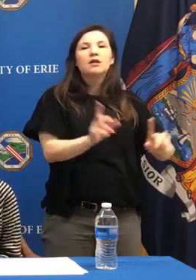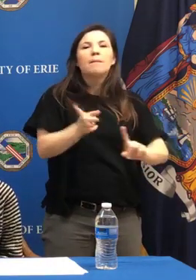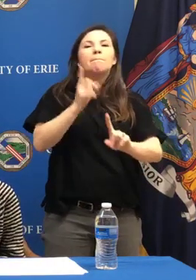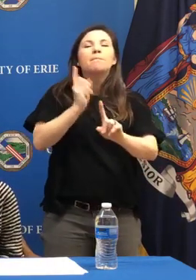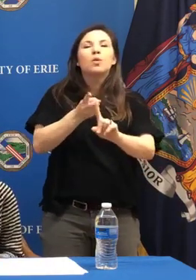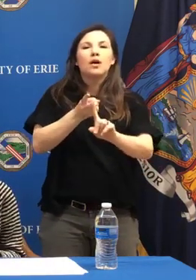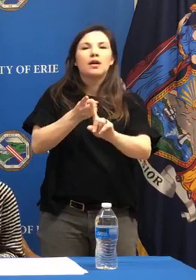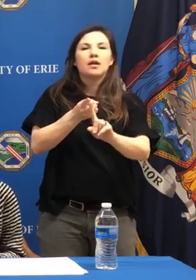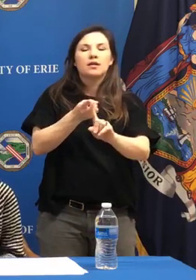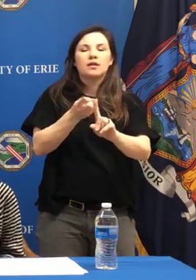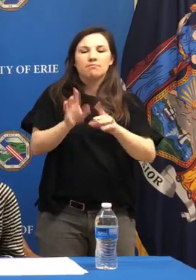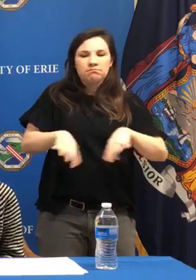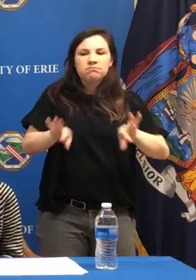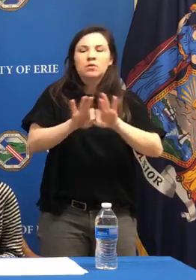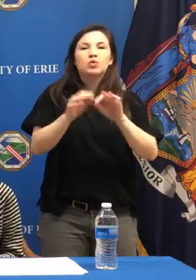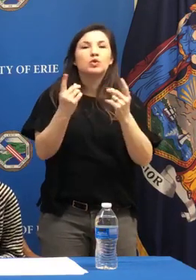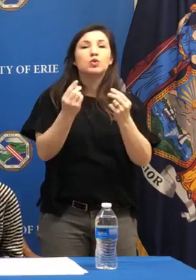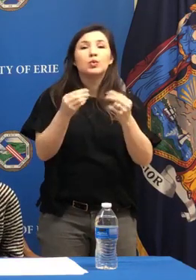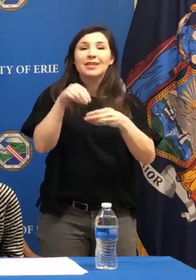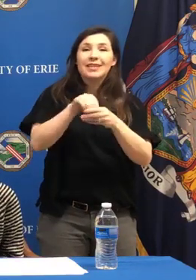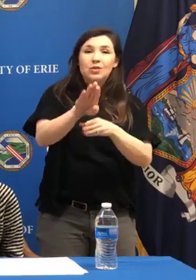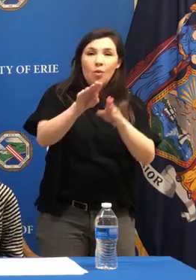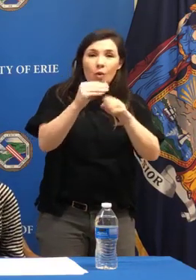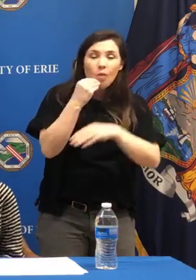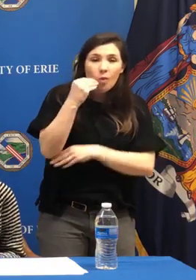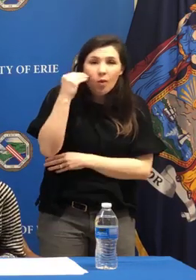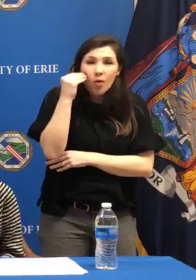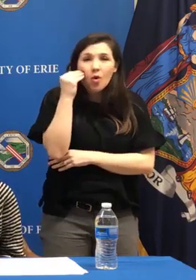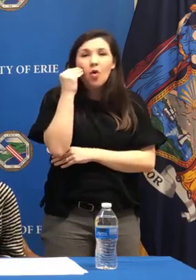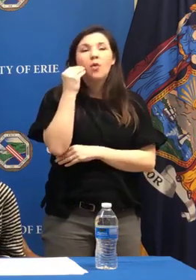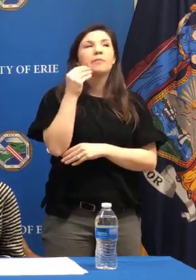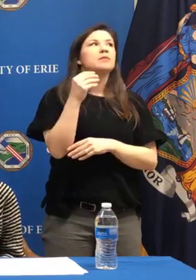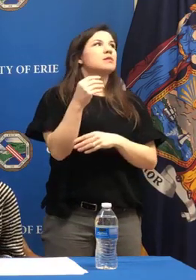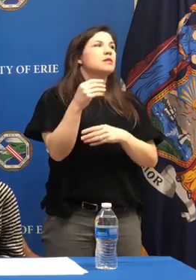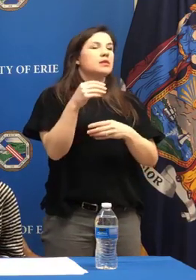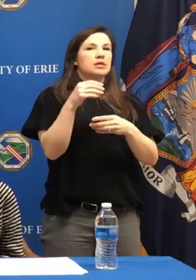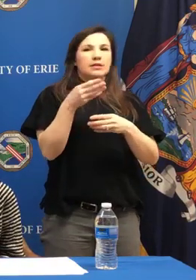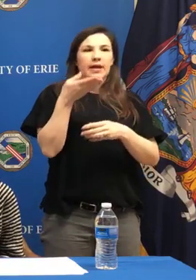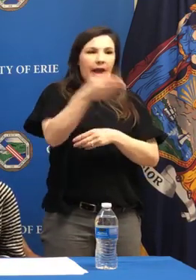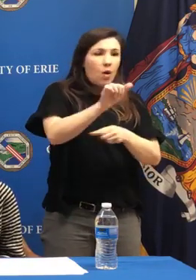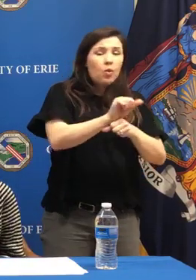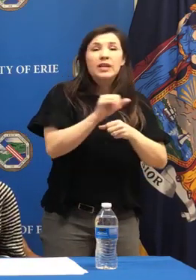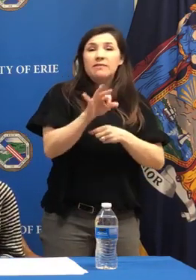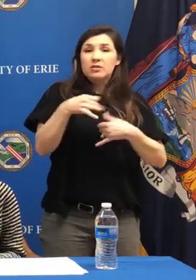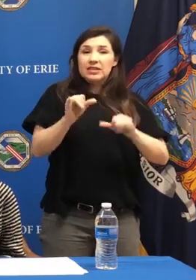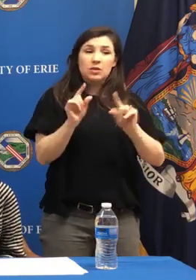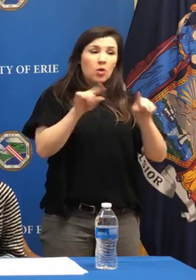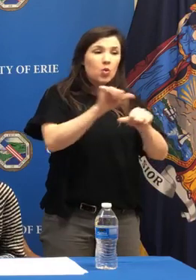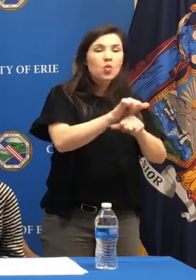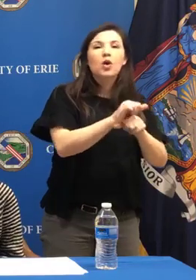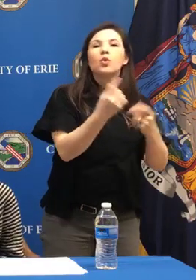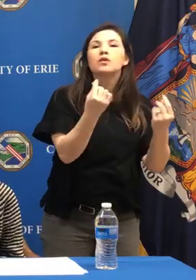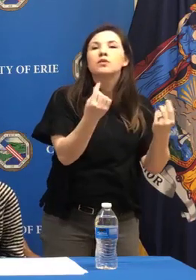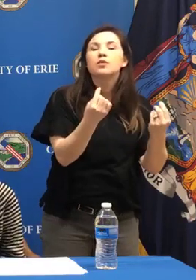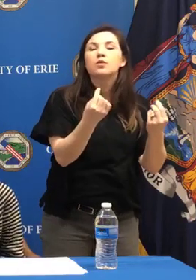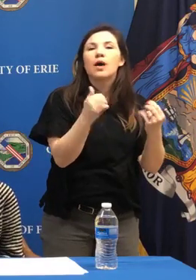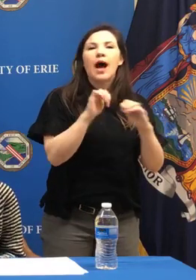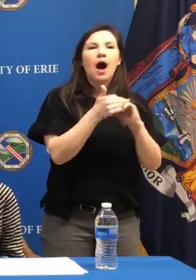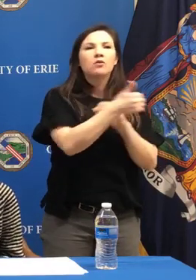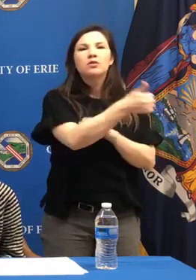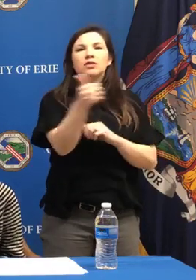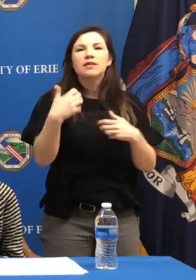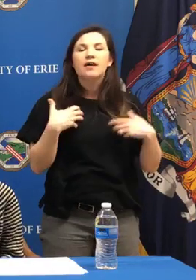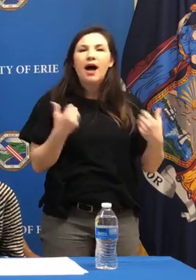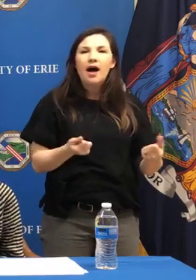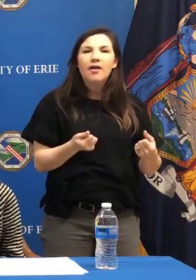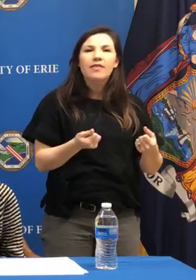can do, in our homes, in our community, at the workplace, if you're still going to work, keep ourselves healthy and to